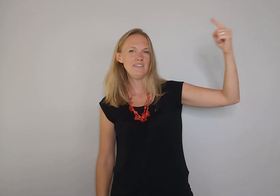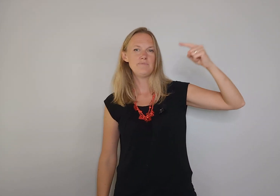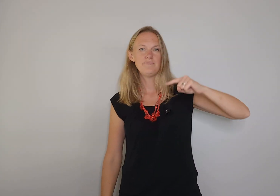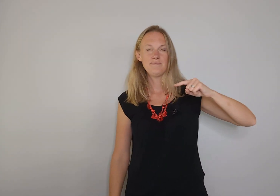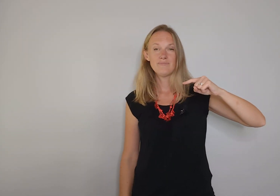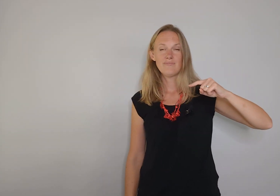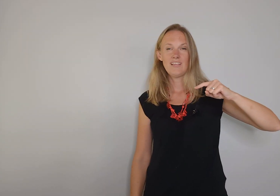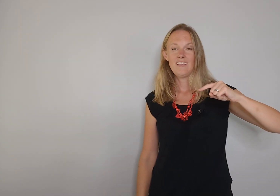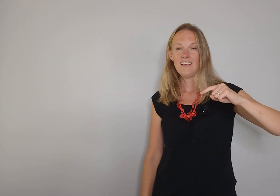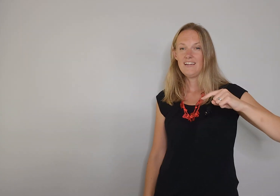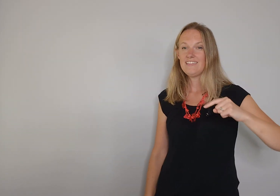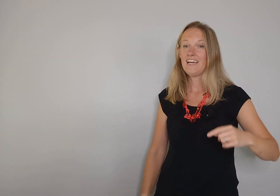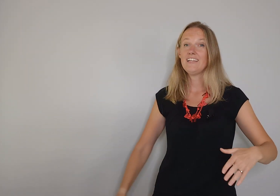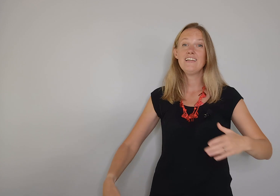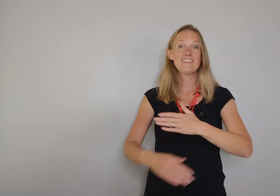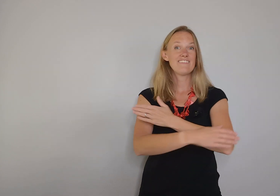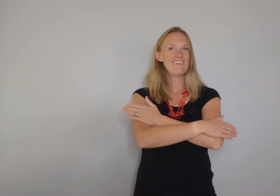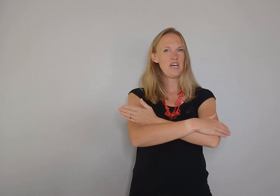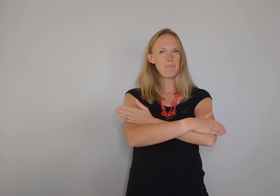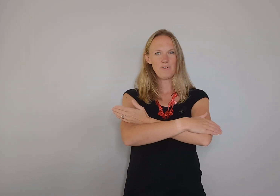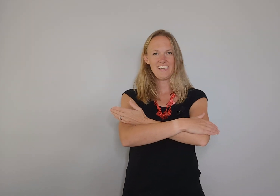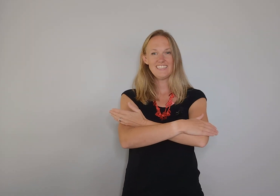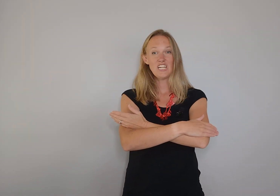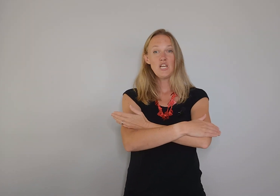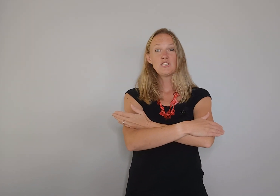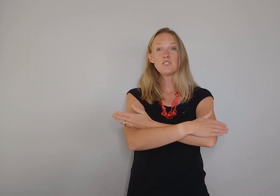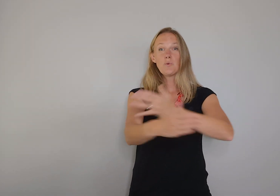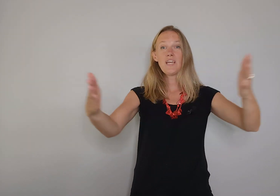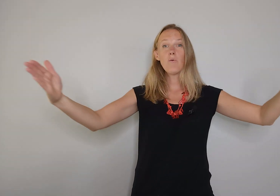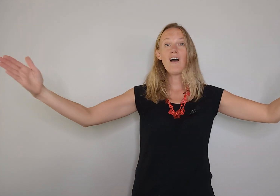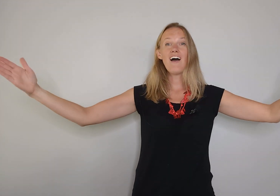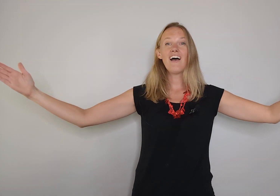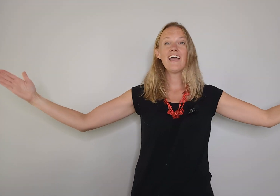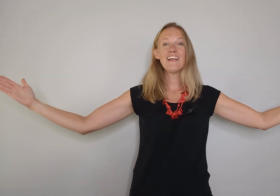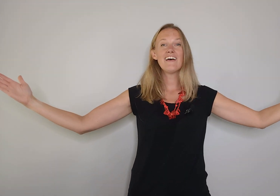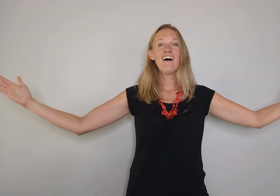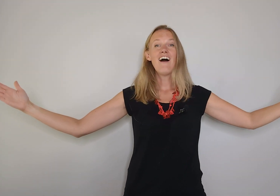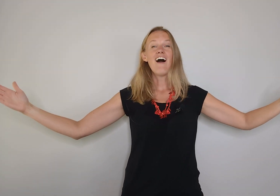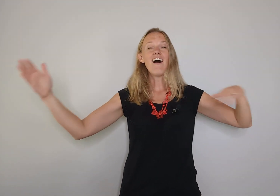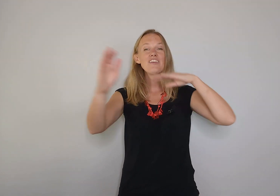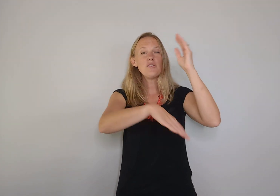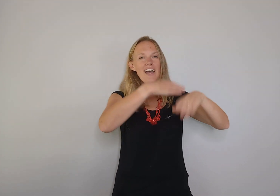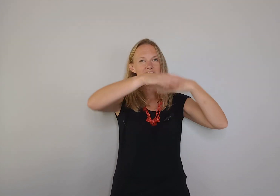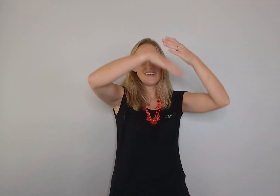come. And then that bridge, swing wide, all you